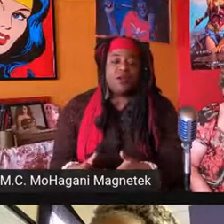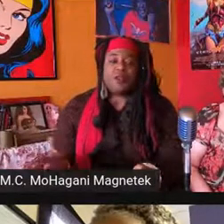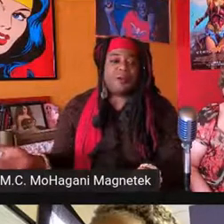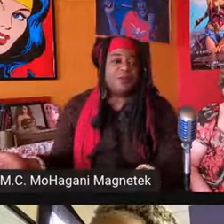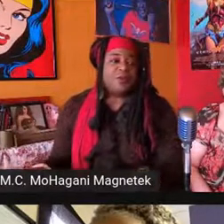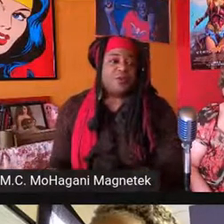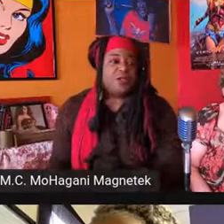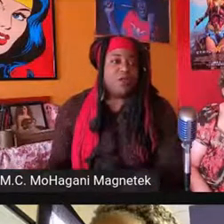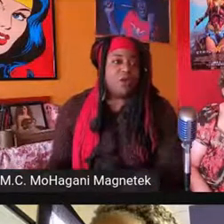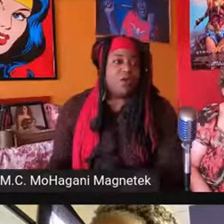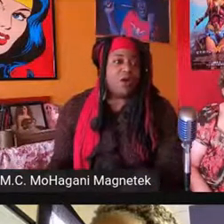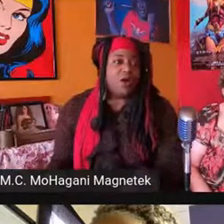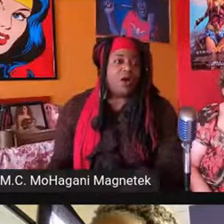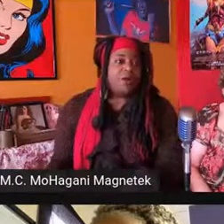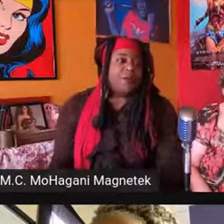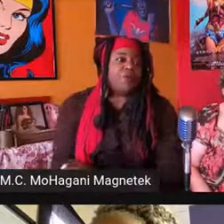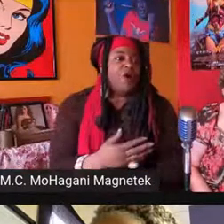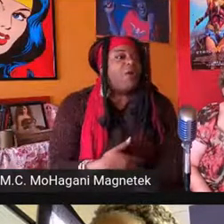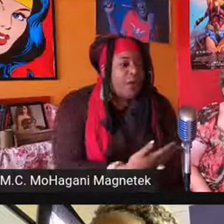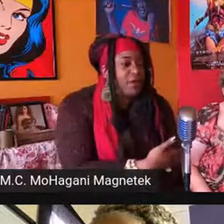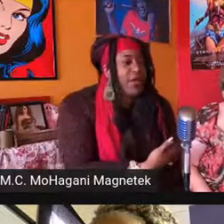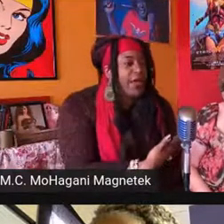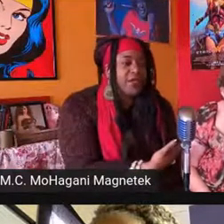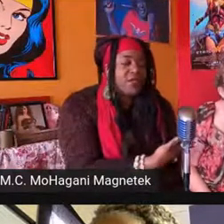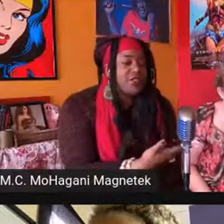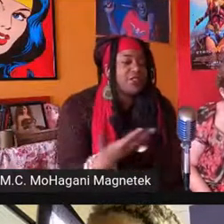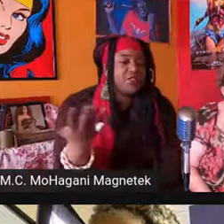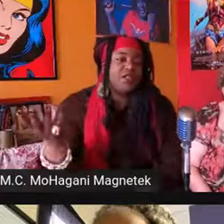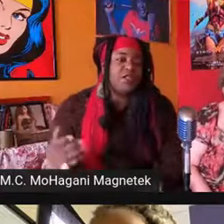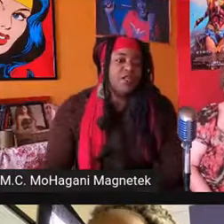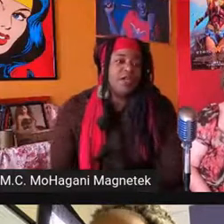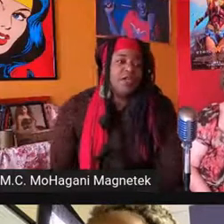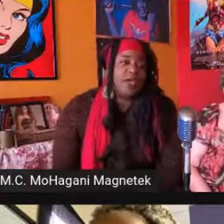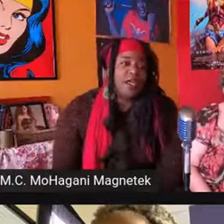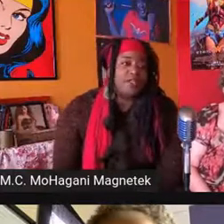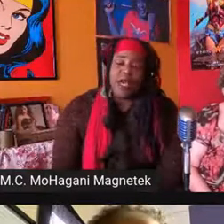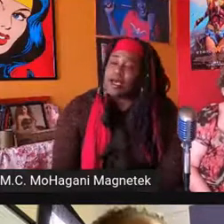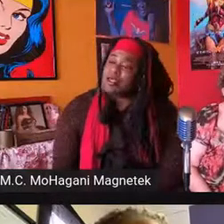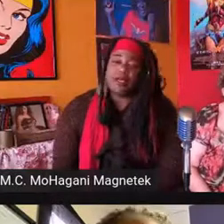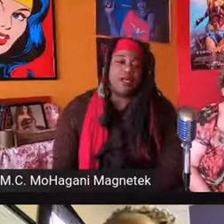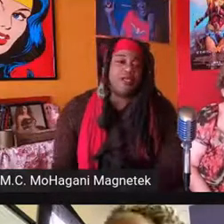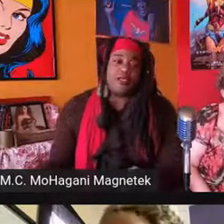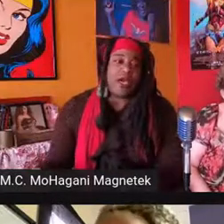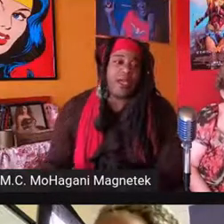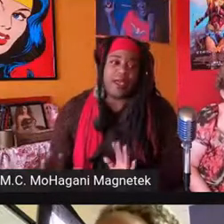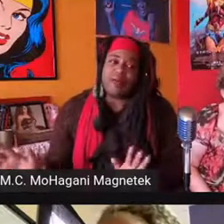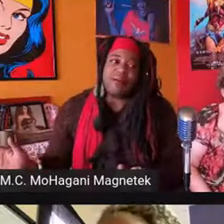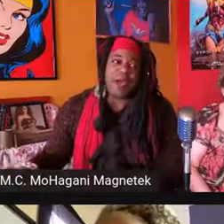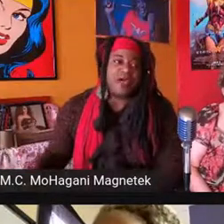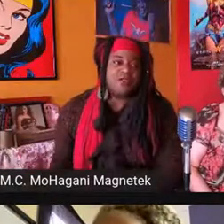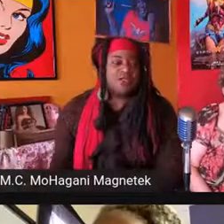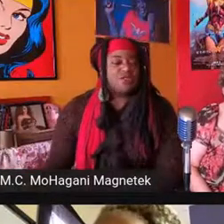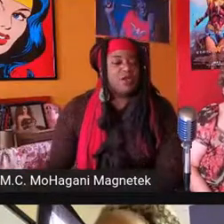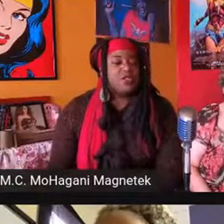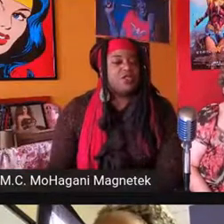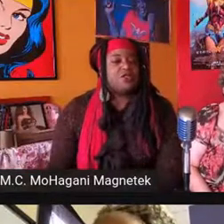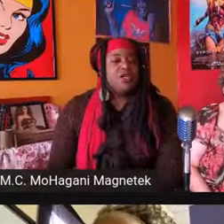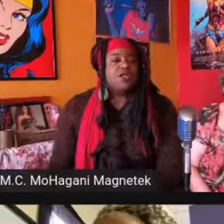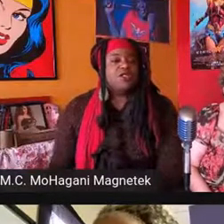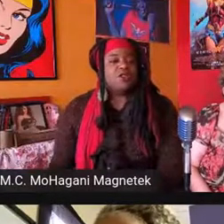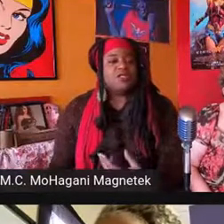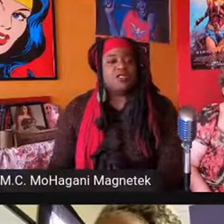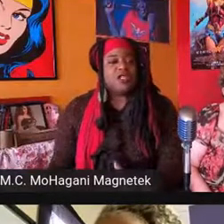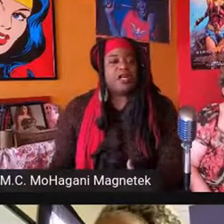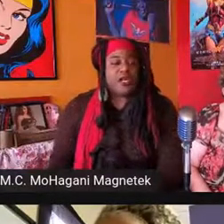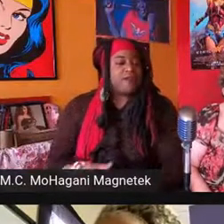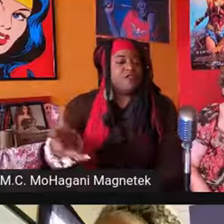pandemic, the only people you really know are the people you already know. Like, you know, saying just like, Anderson and I, like, other than that, like, everybody else is strangers.